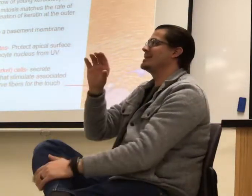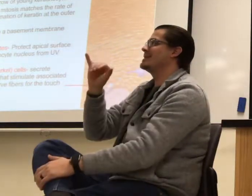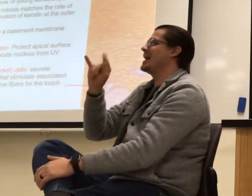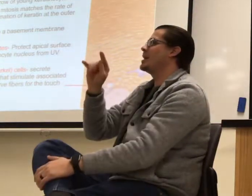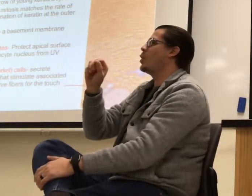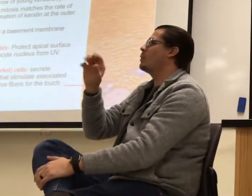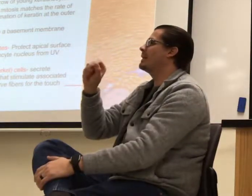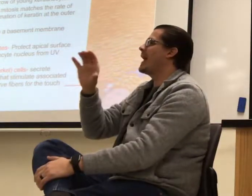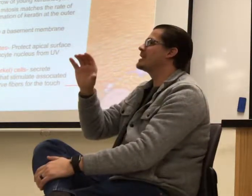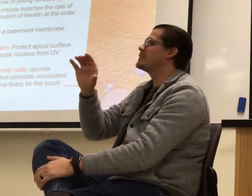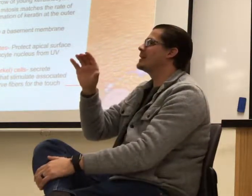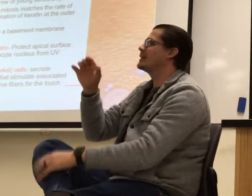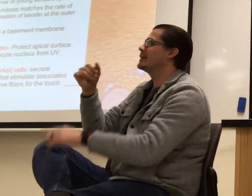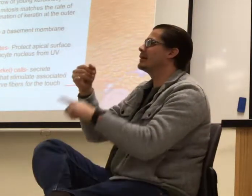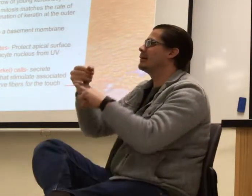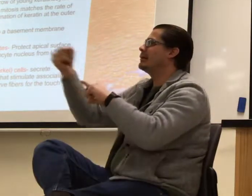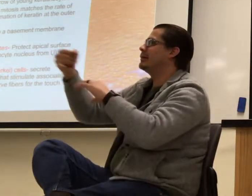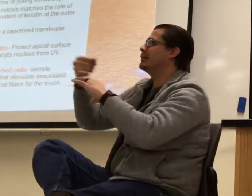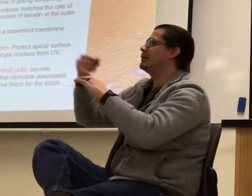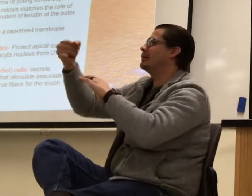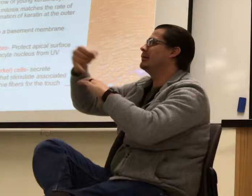extensions.